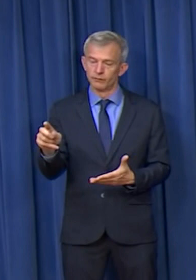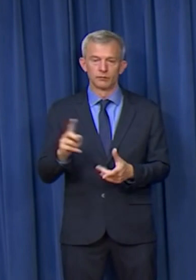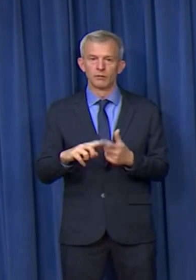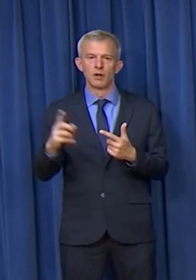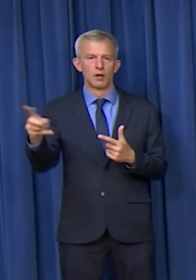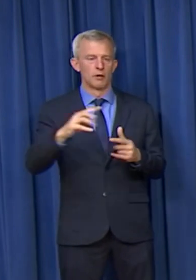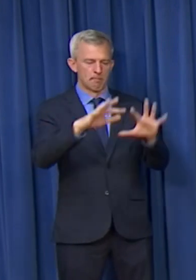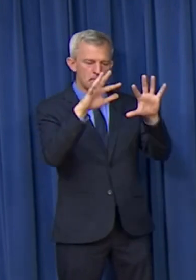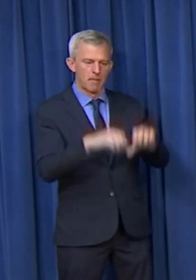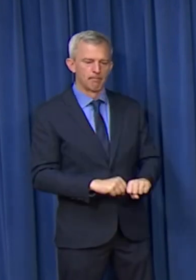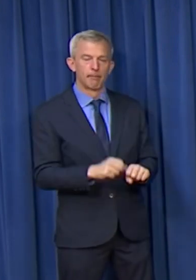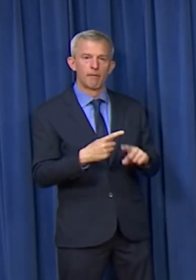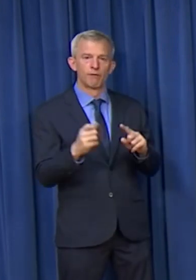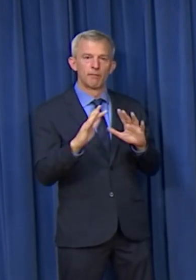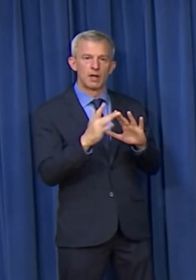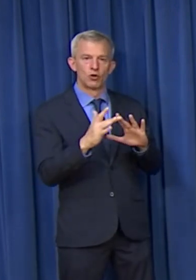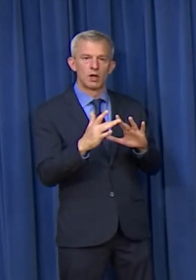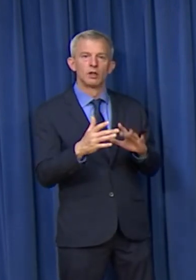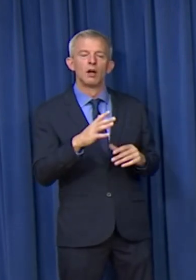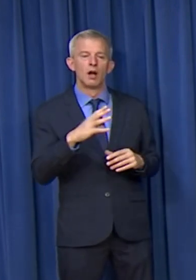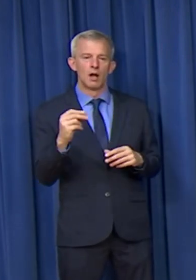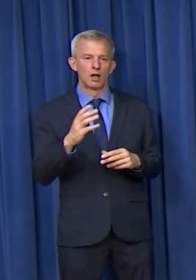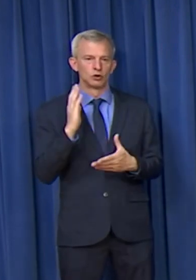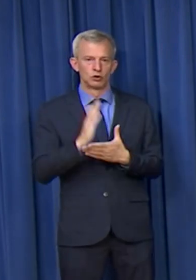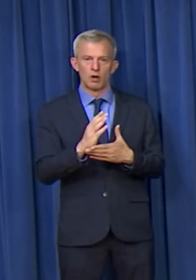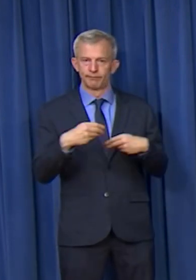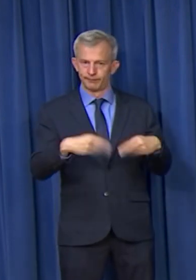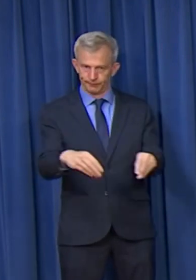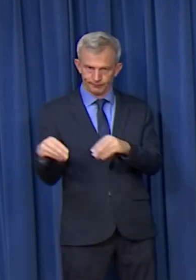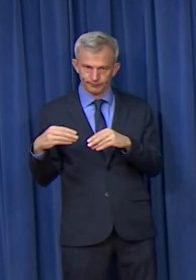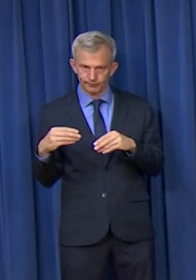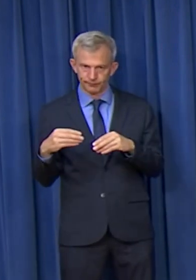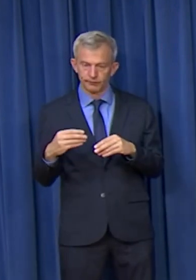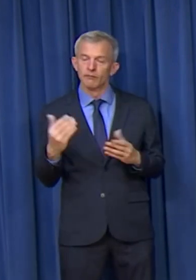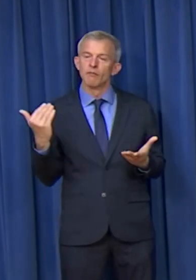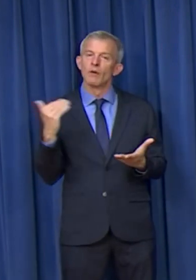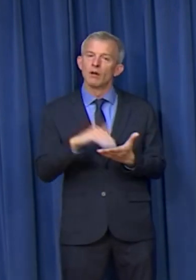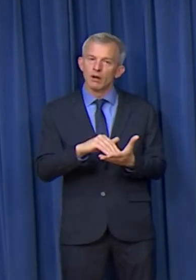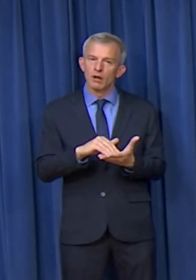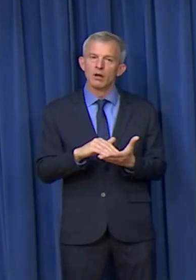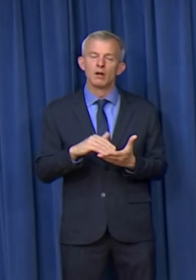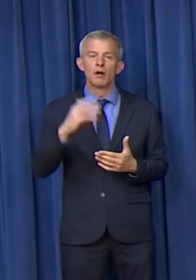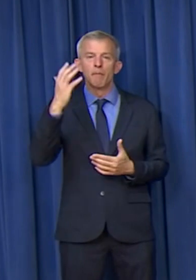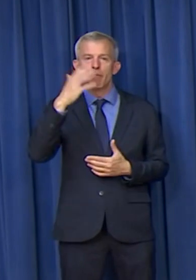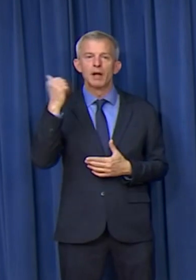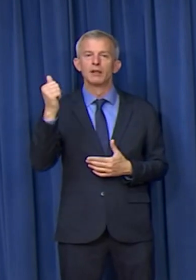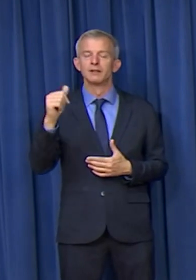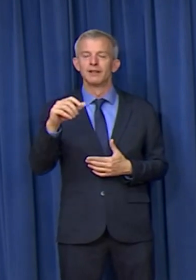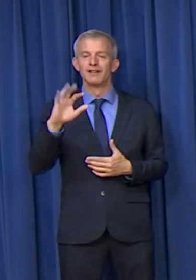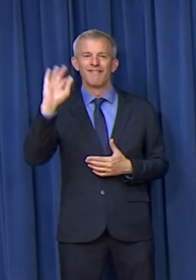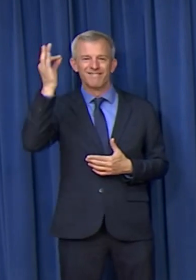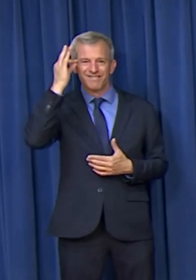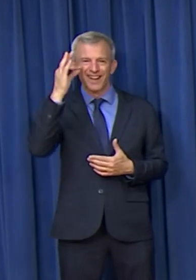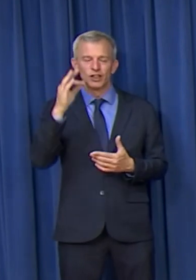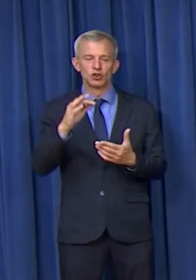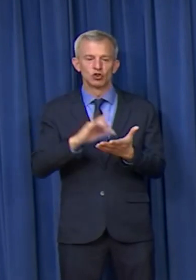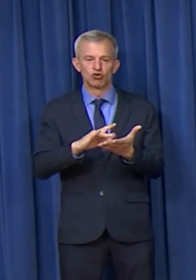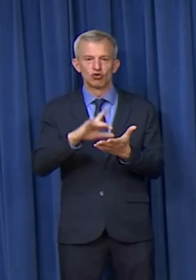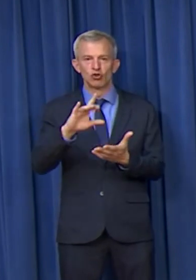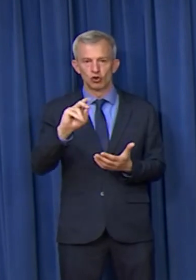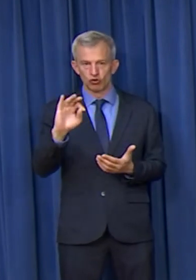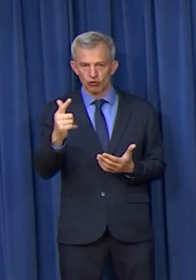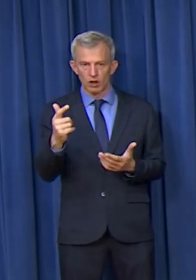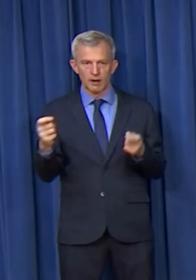and appears to have stopped the sale of its products. And again, this is because the FDA has yet to